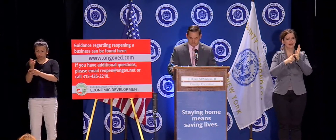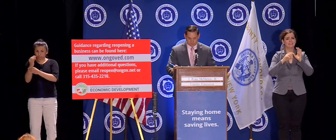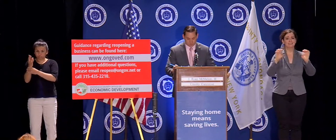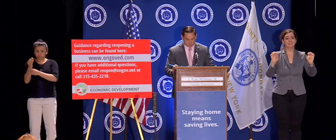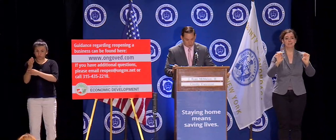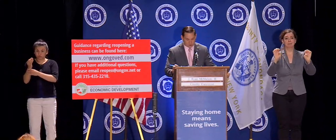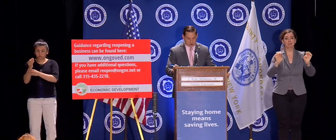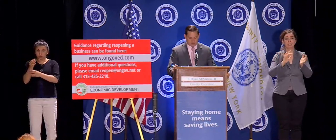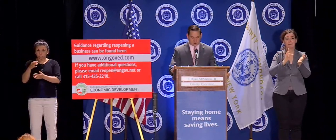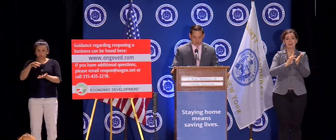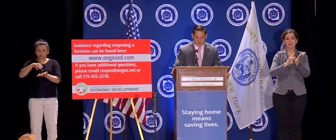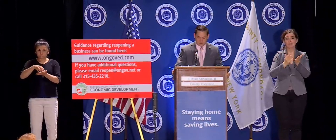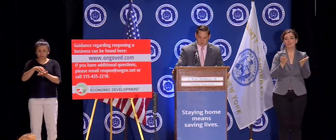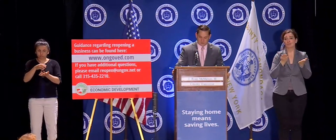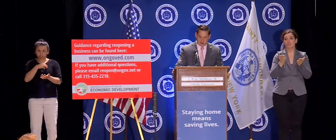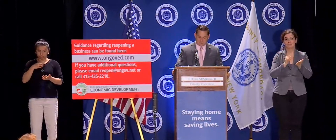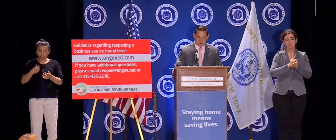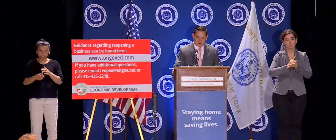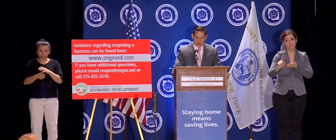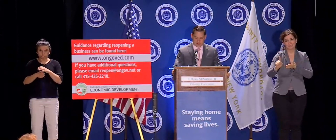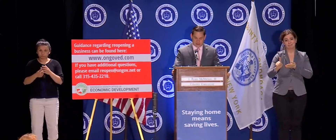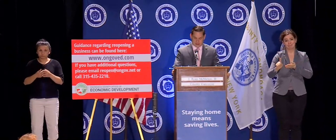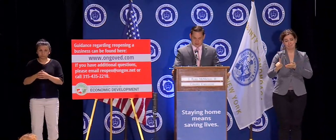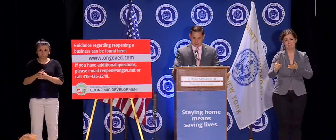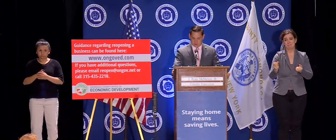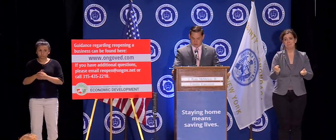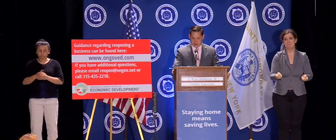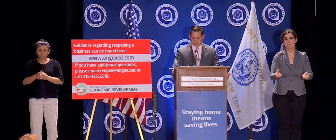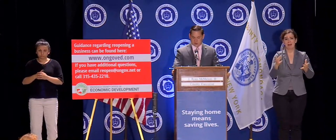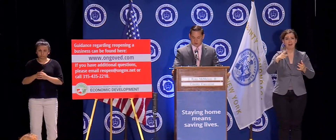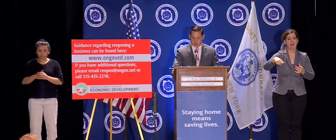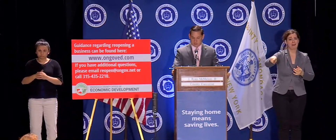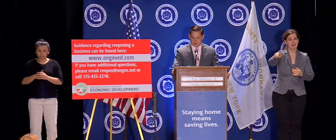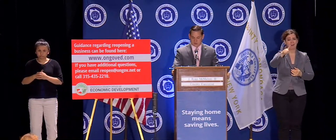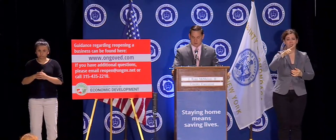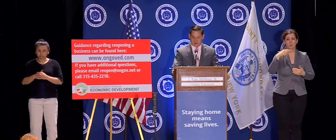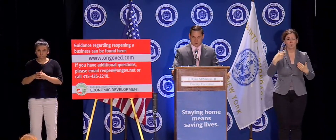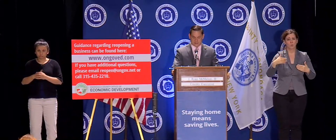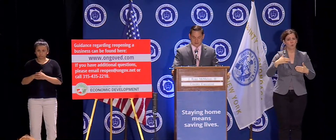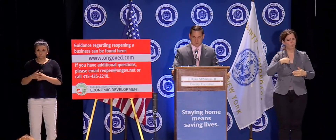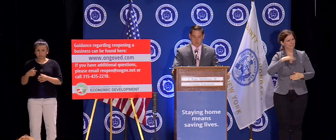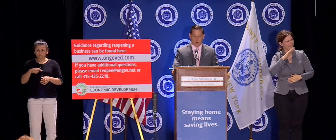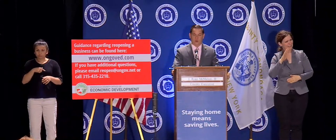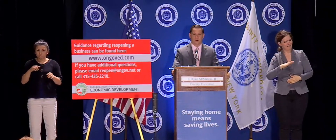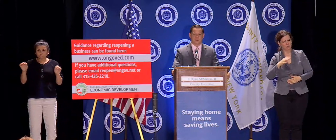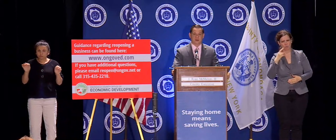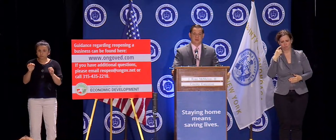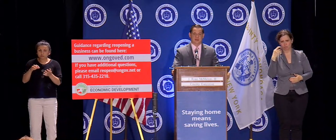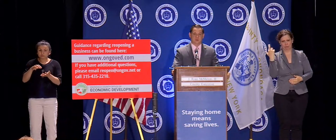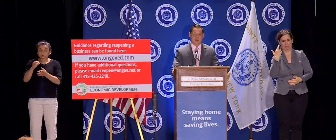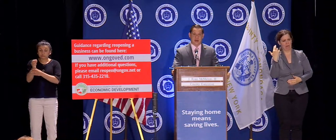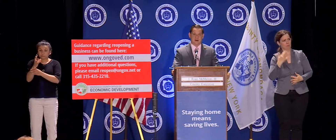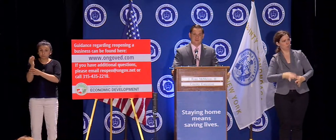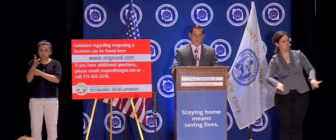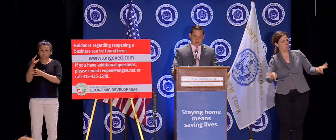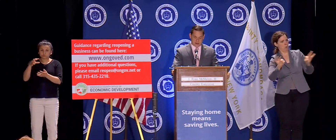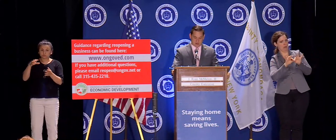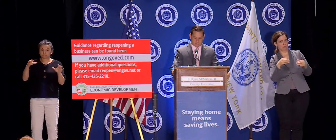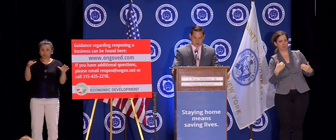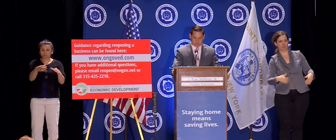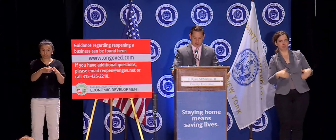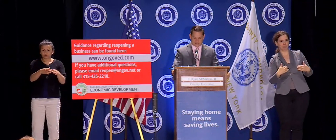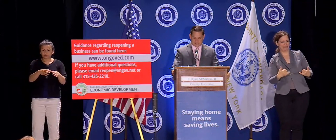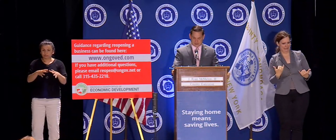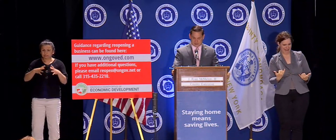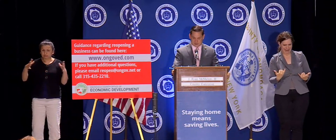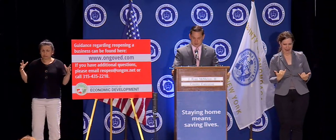Week. We've never utilized our emergency medical teams more than we have right now